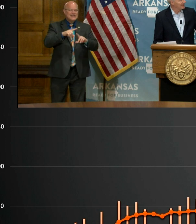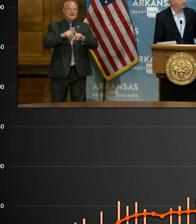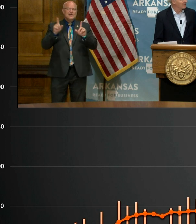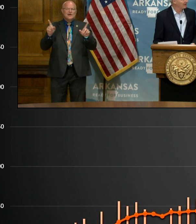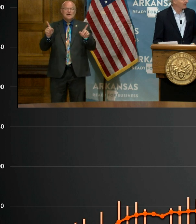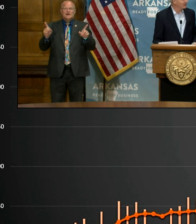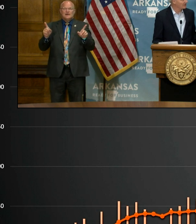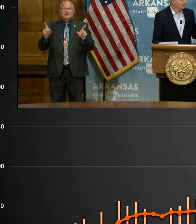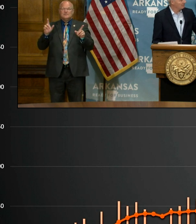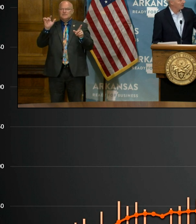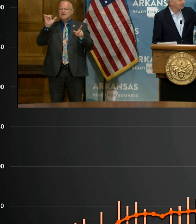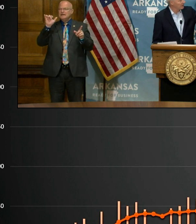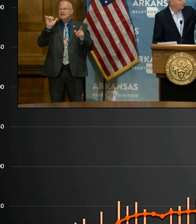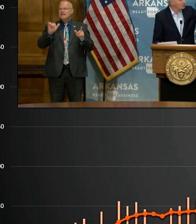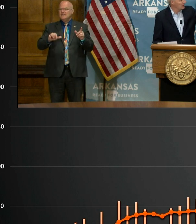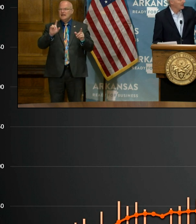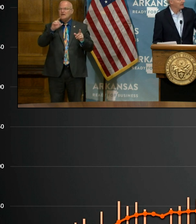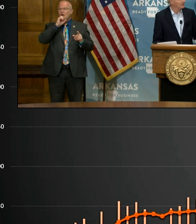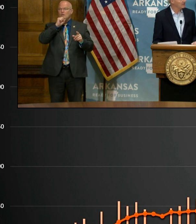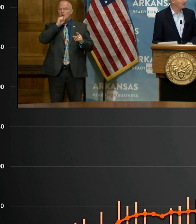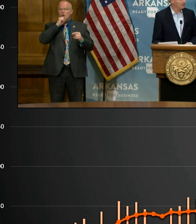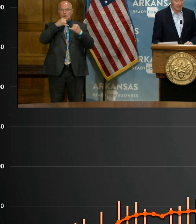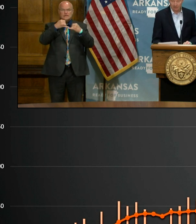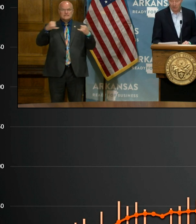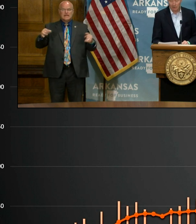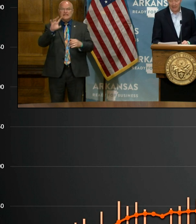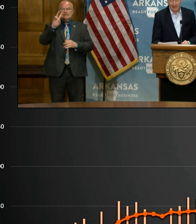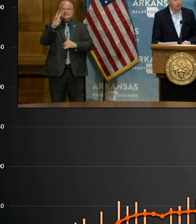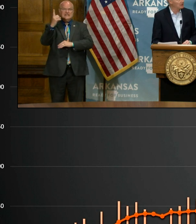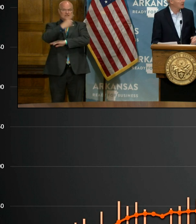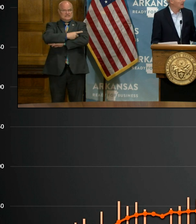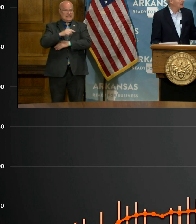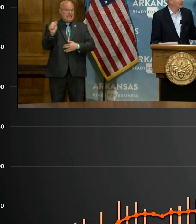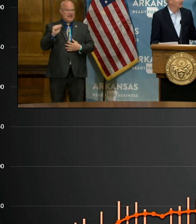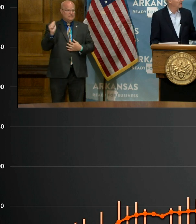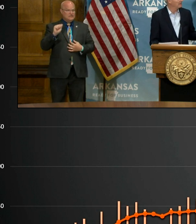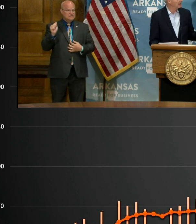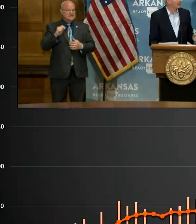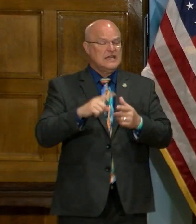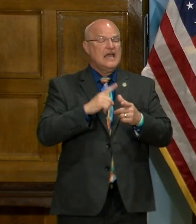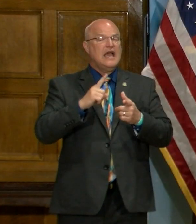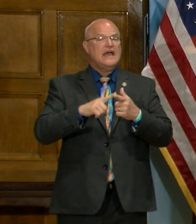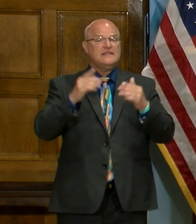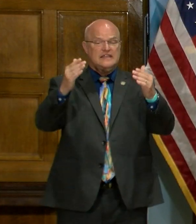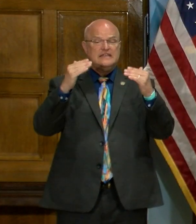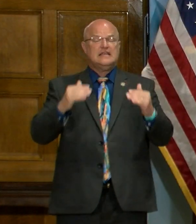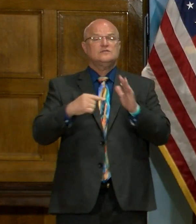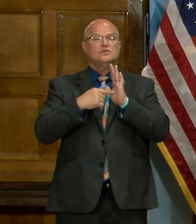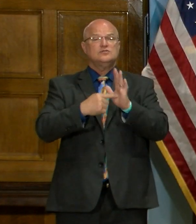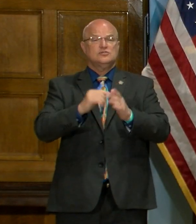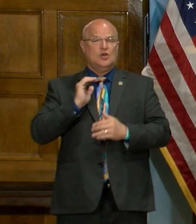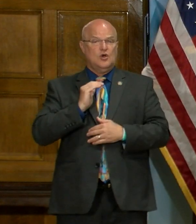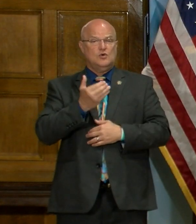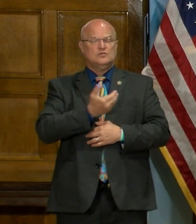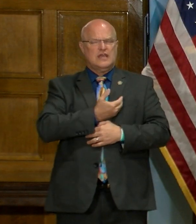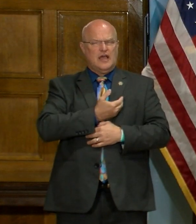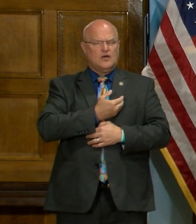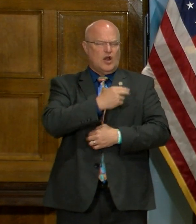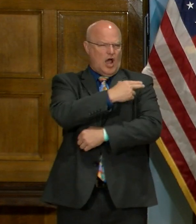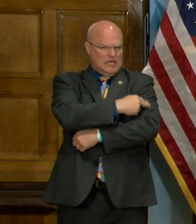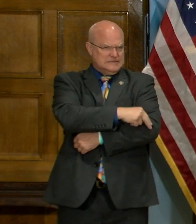but that's on the orange line is the 7-day rolling average. And then the next one shows I believe